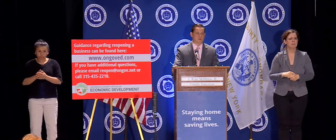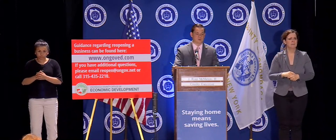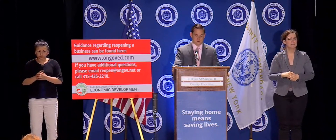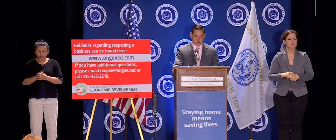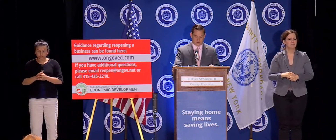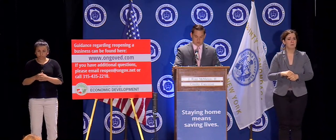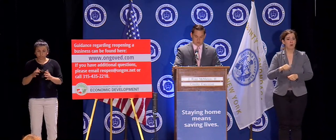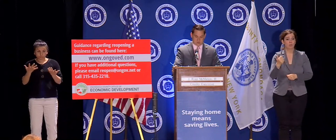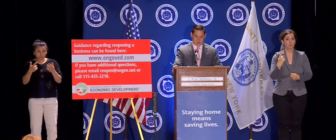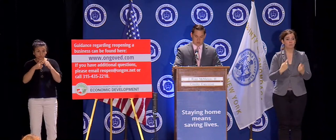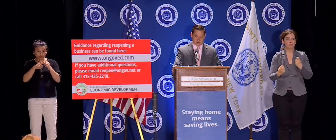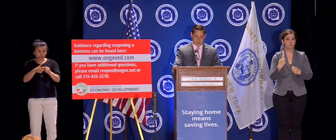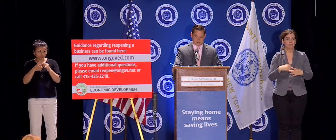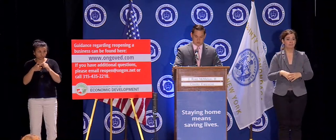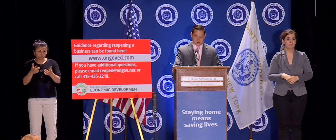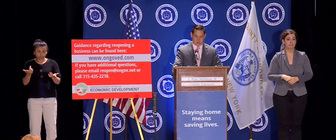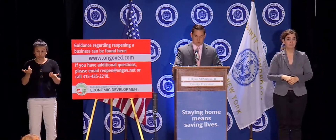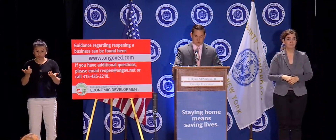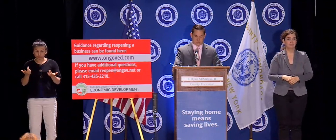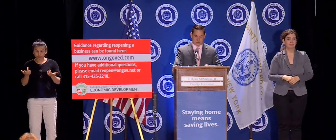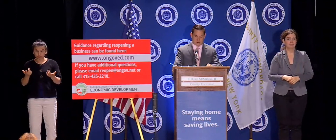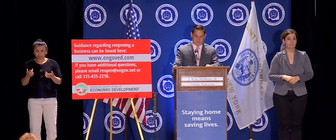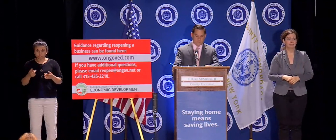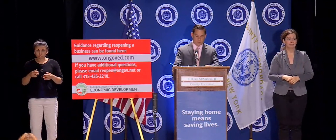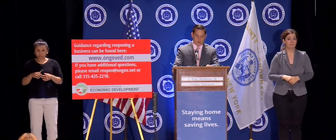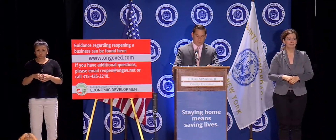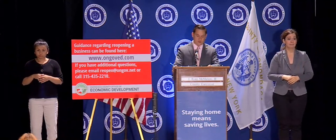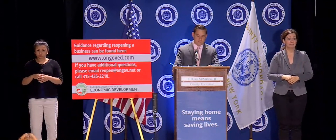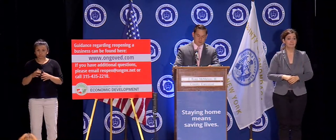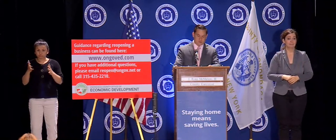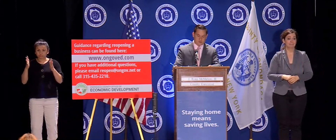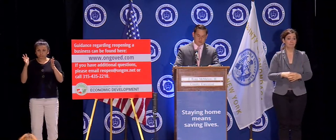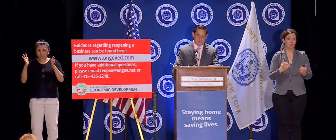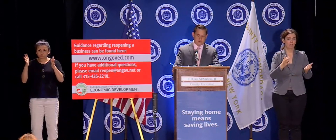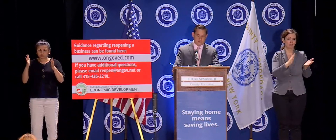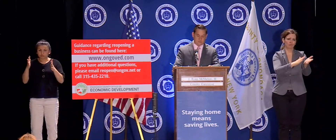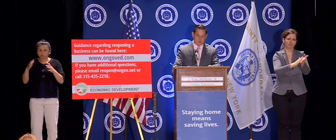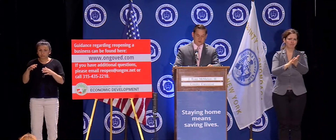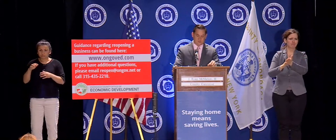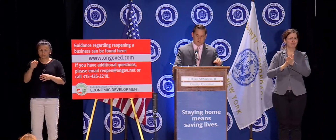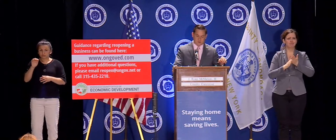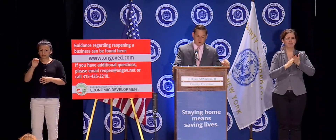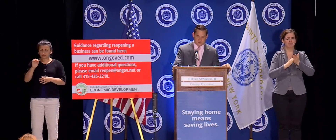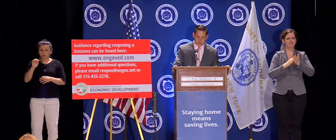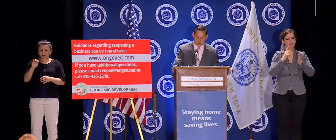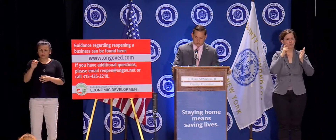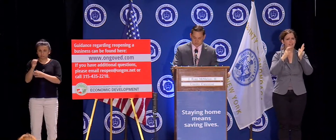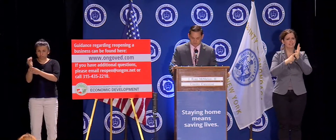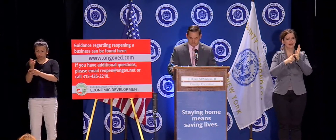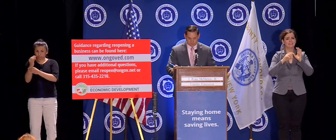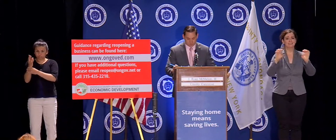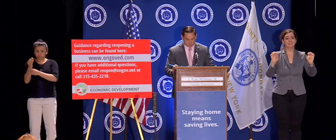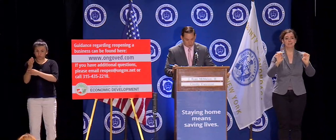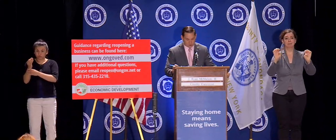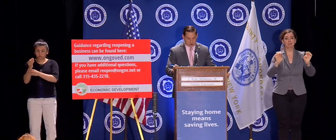Other questions? Again, big shout out for its Emergency Medical Services